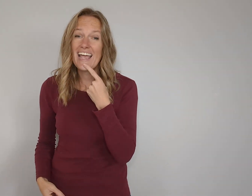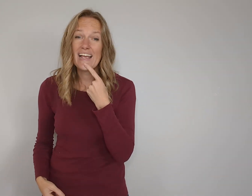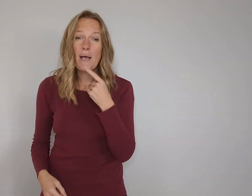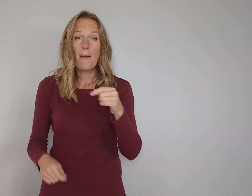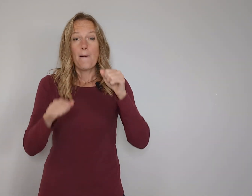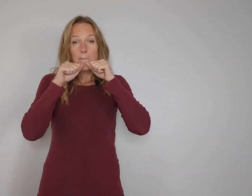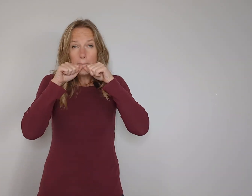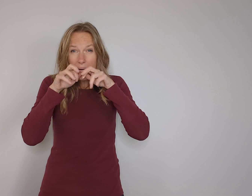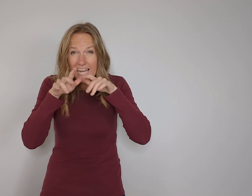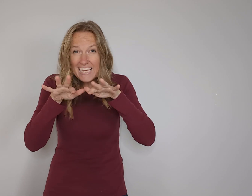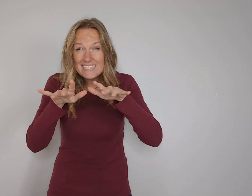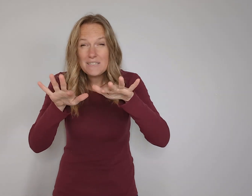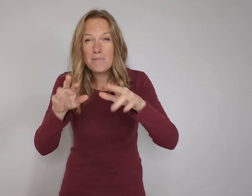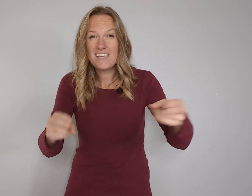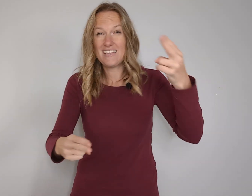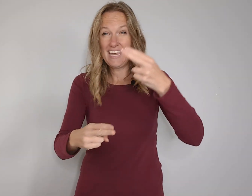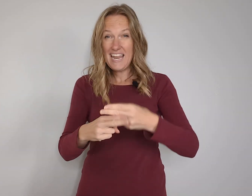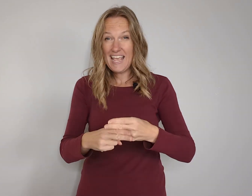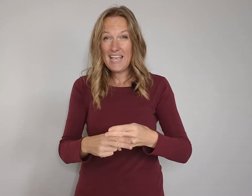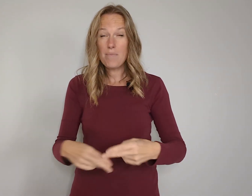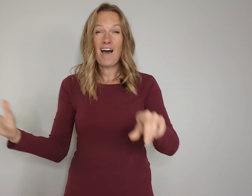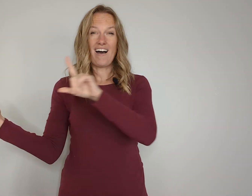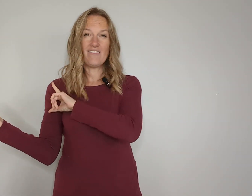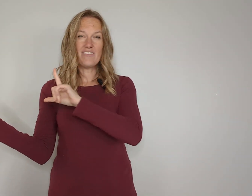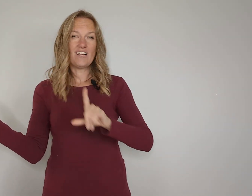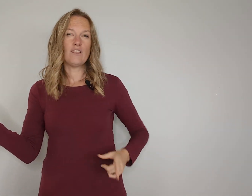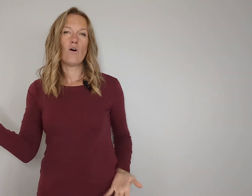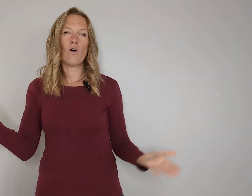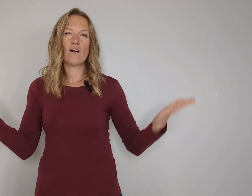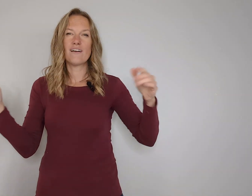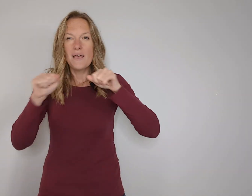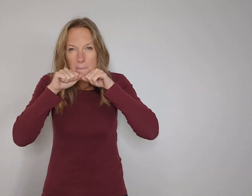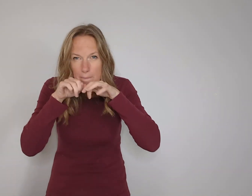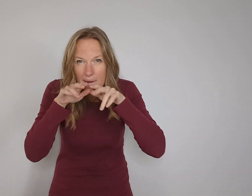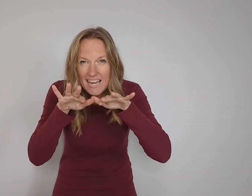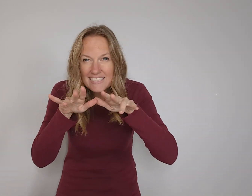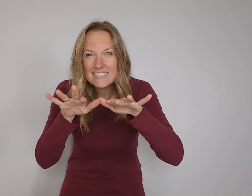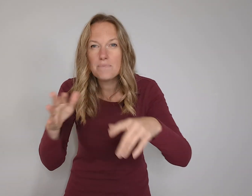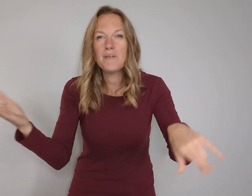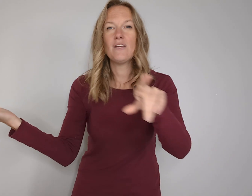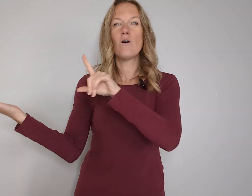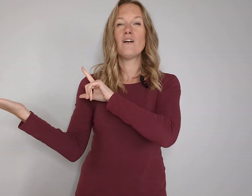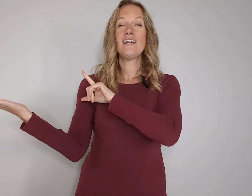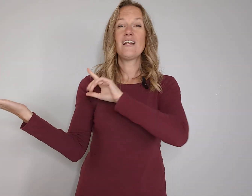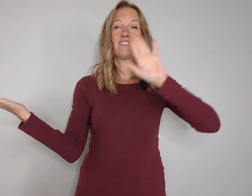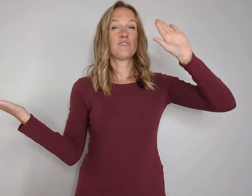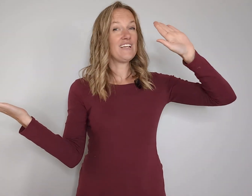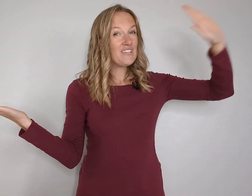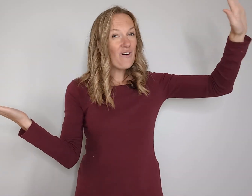say, blessed be the name of the Lord. Blessed be